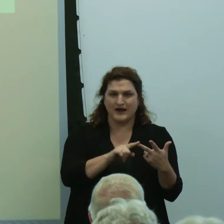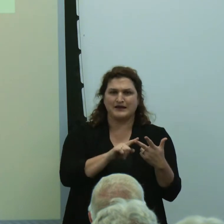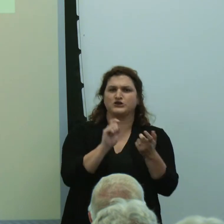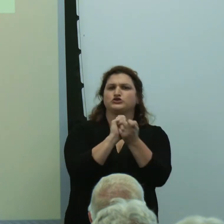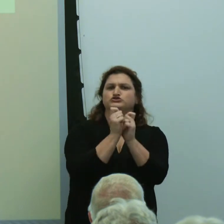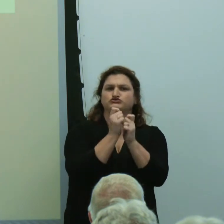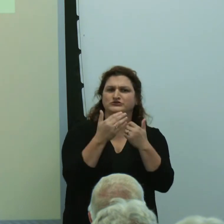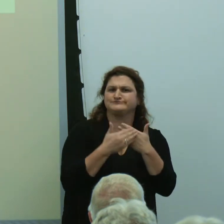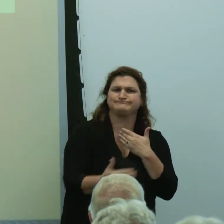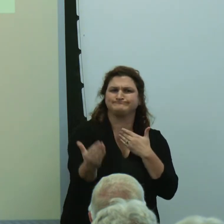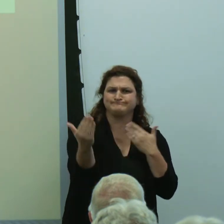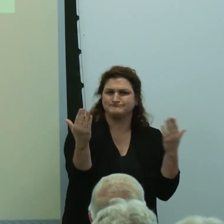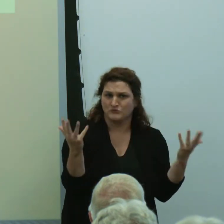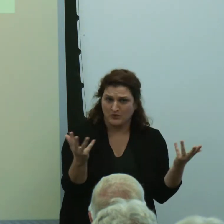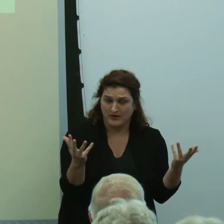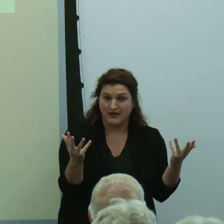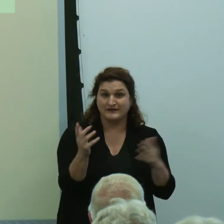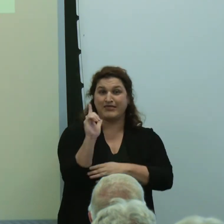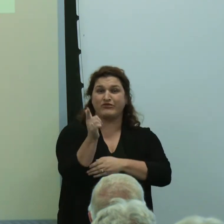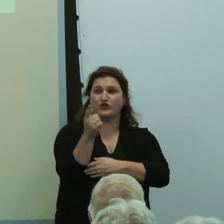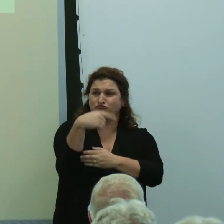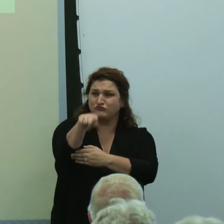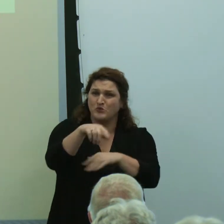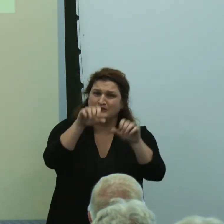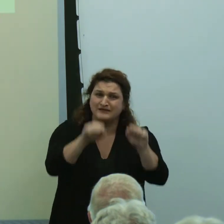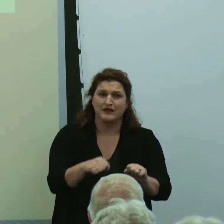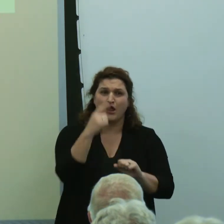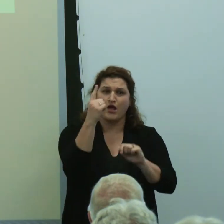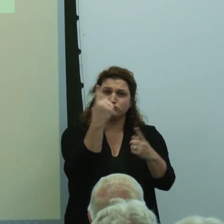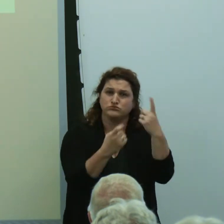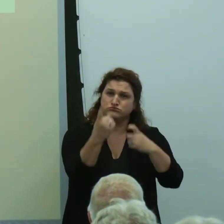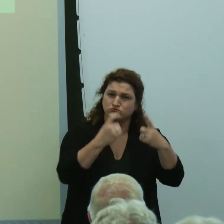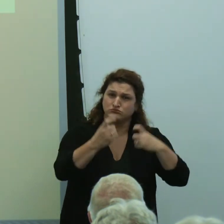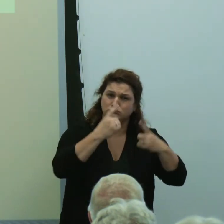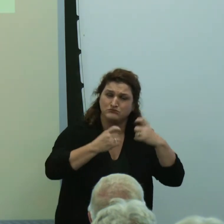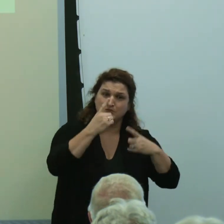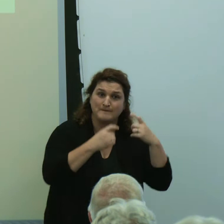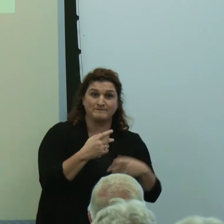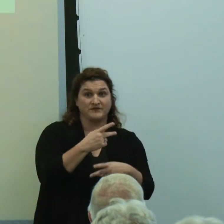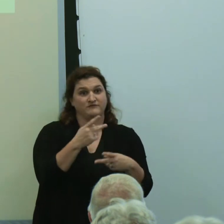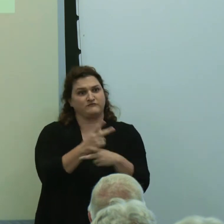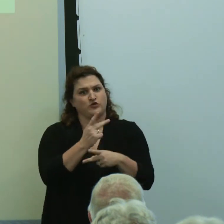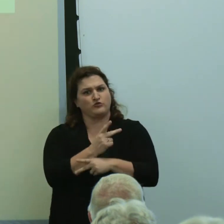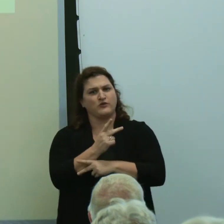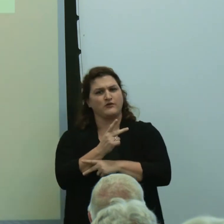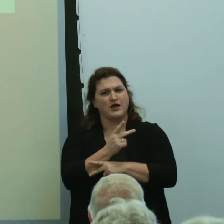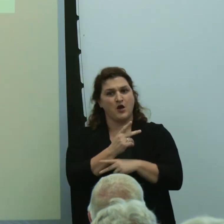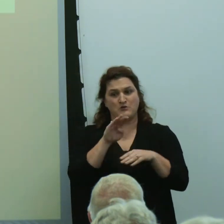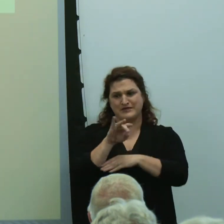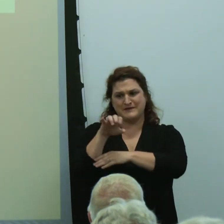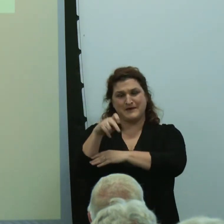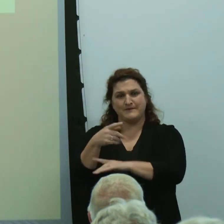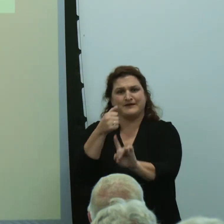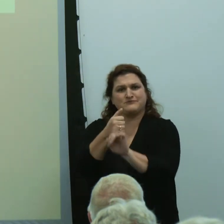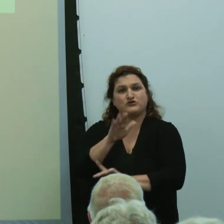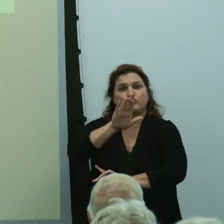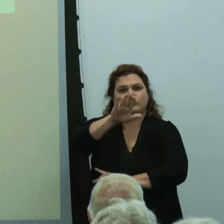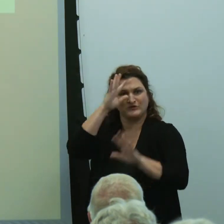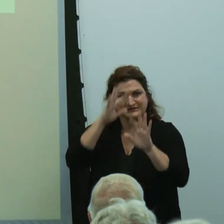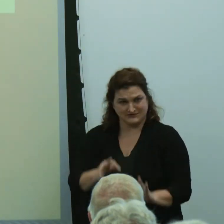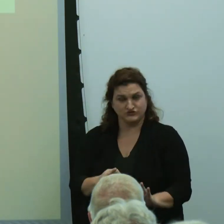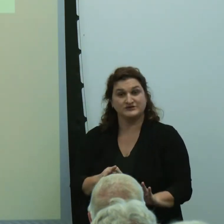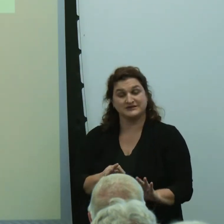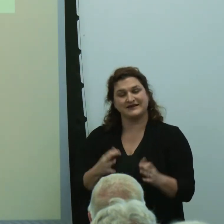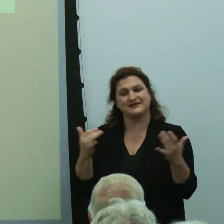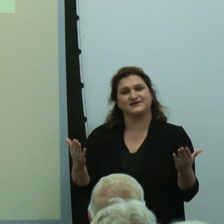have an opportunity to ask questions about how the maps may impact your choices at the polls. And now, I'd like to introduce